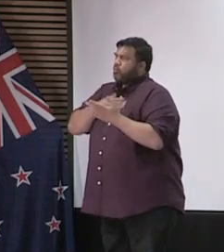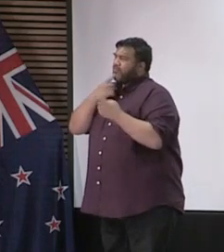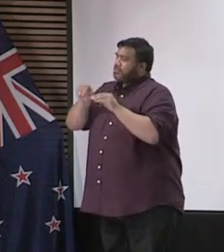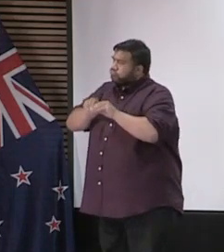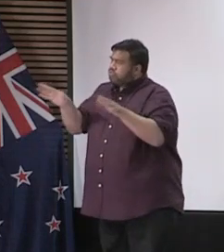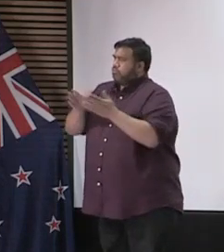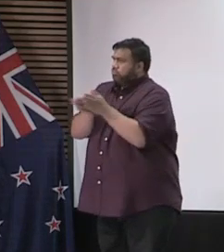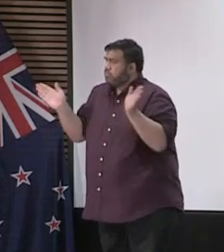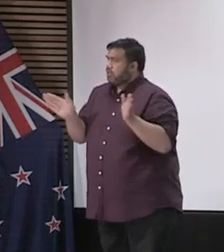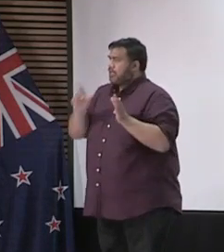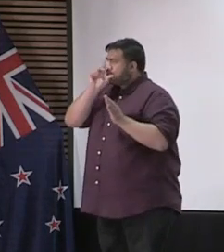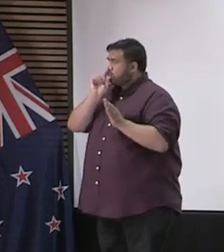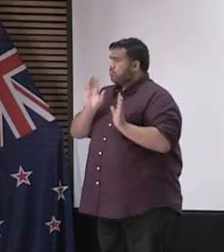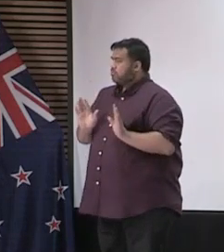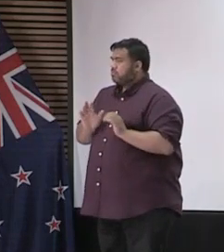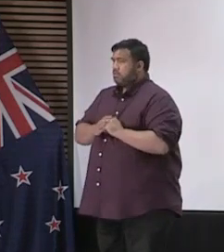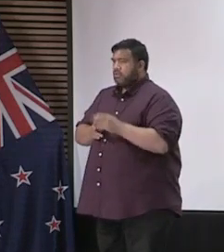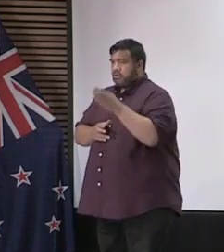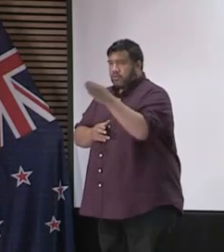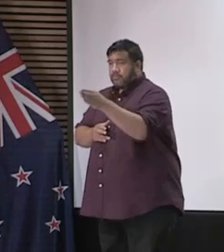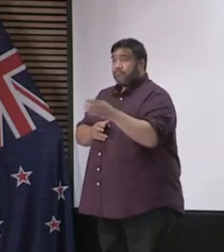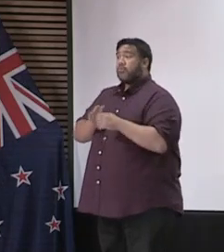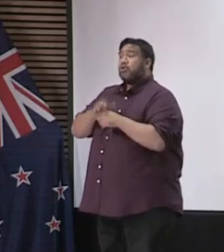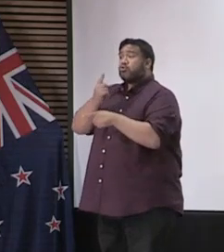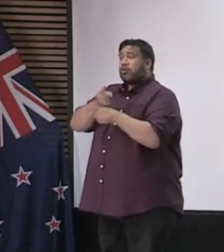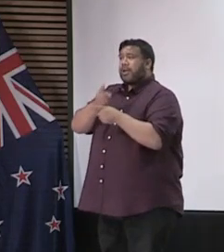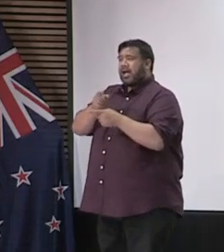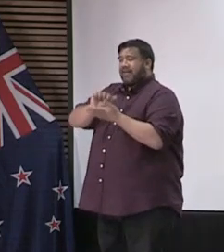Sorry, Jane? What about political advertising? Isn't that a different